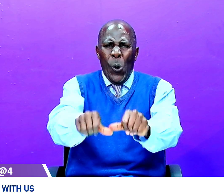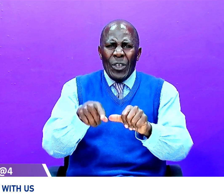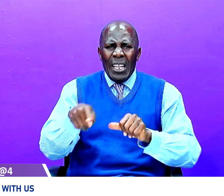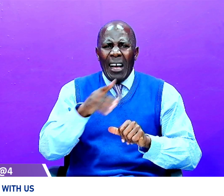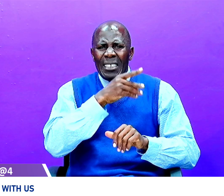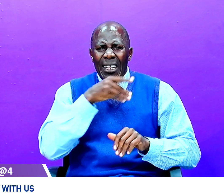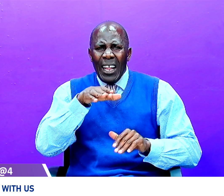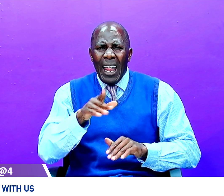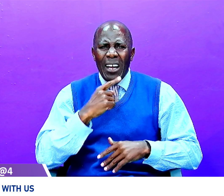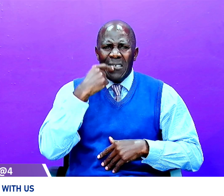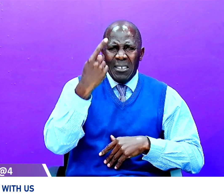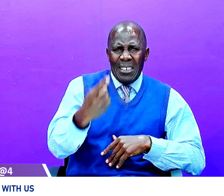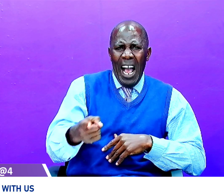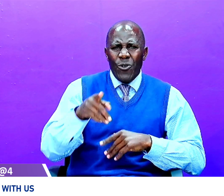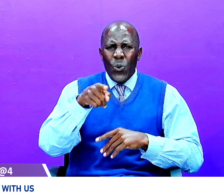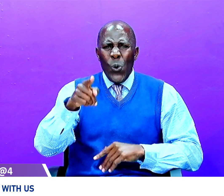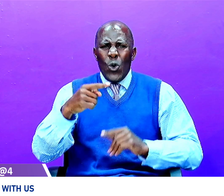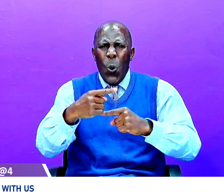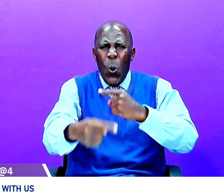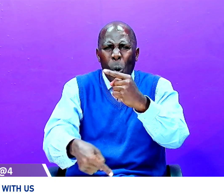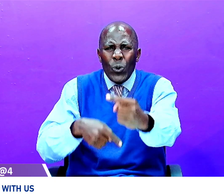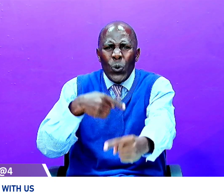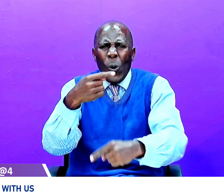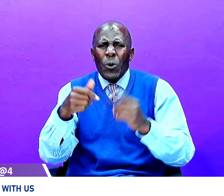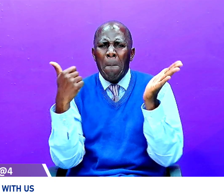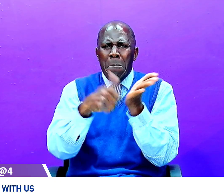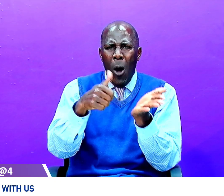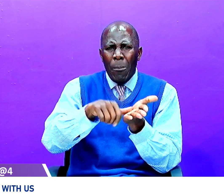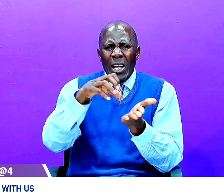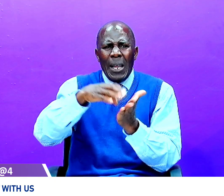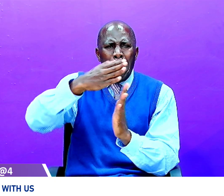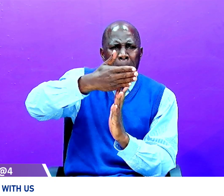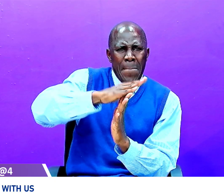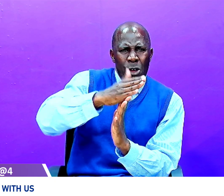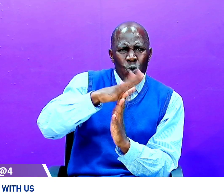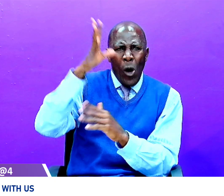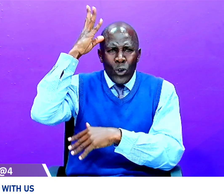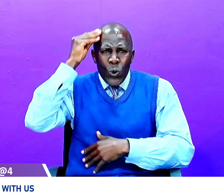ongoing clashes between Somali and Jabal forces.